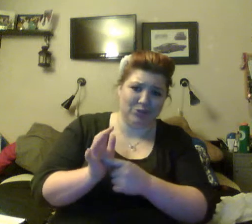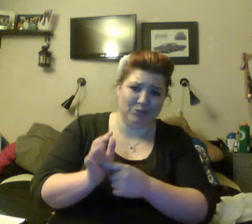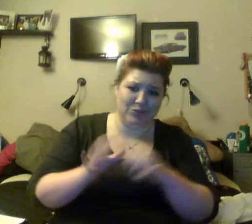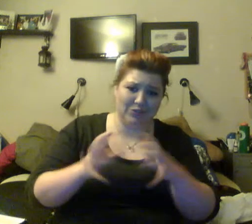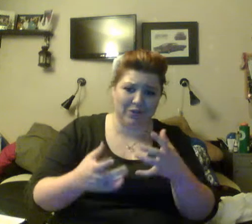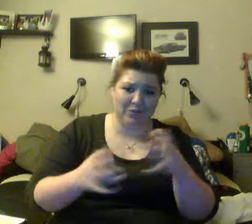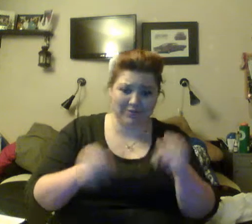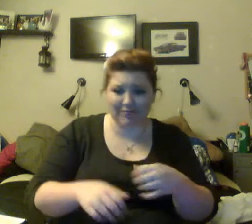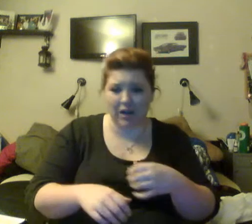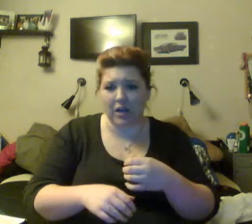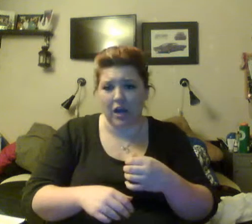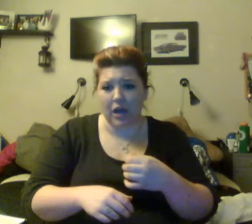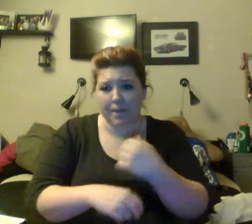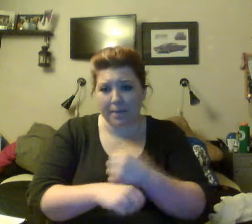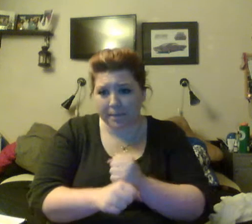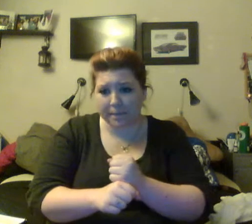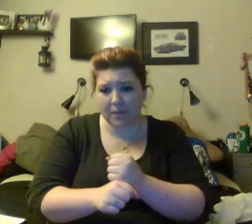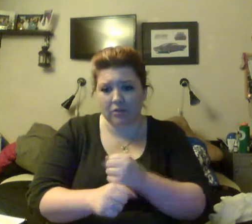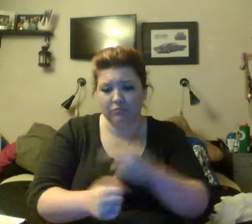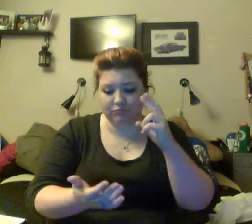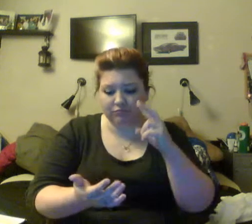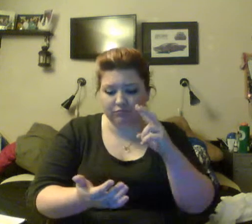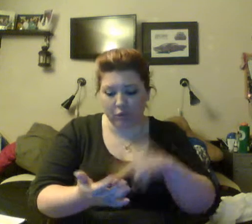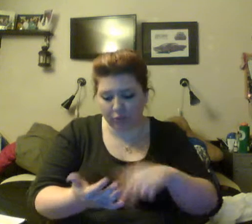writing, and research projects for your students at all levels, and